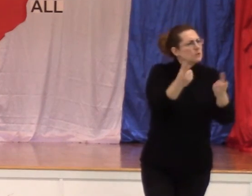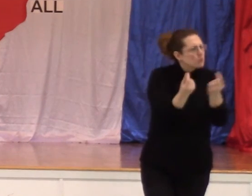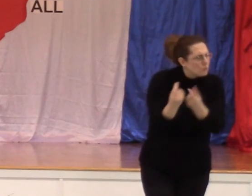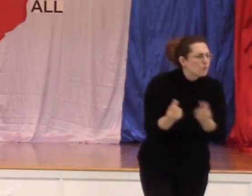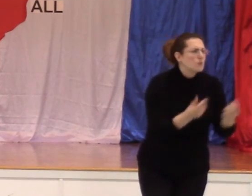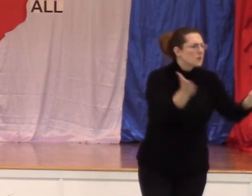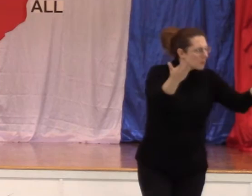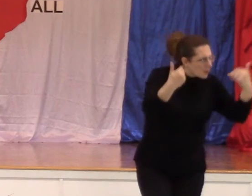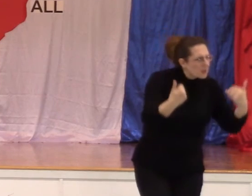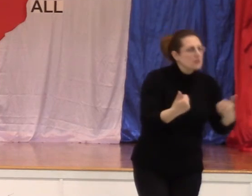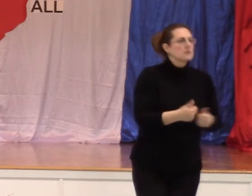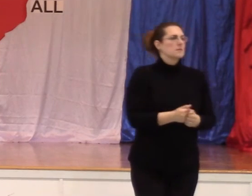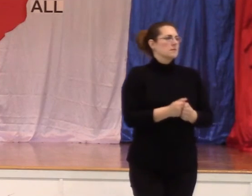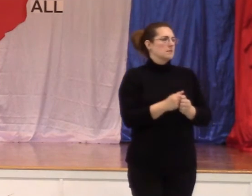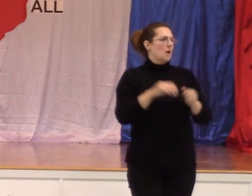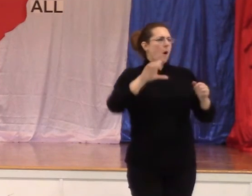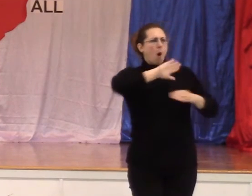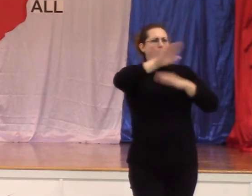Right?